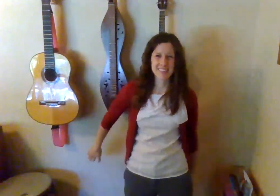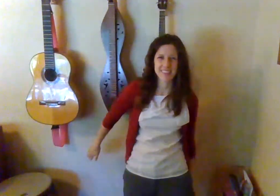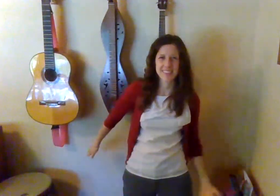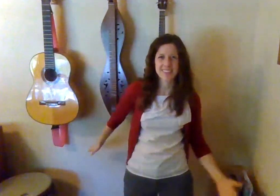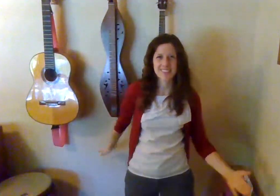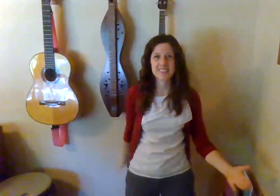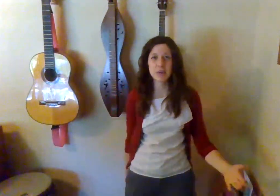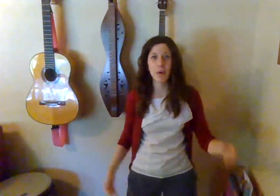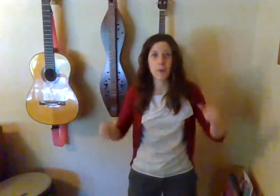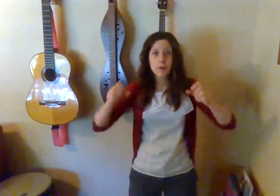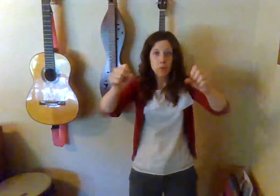Zero.